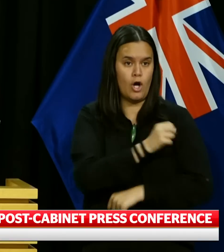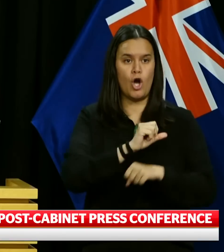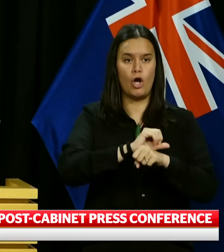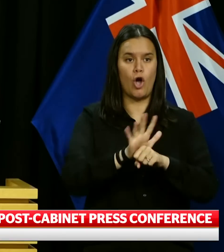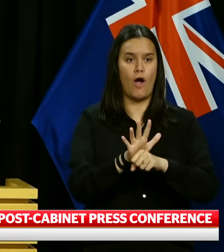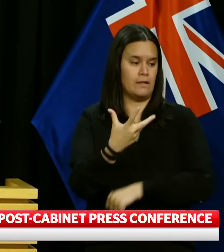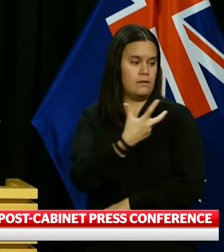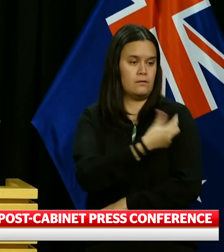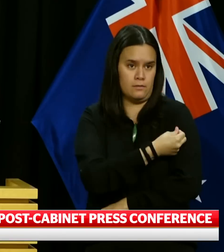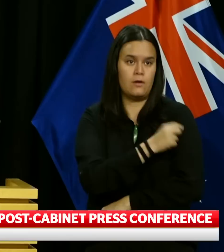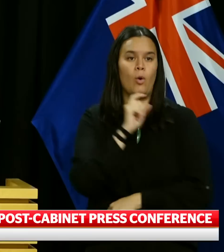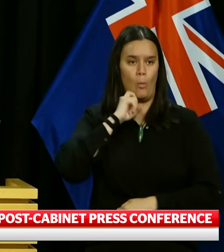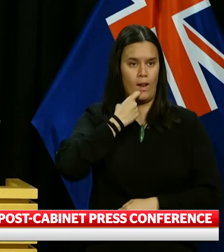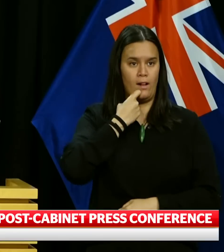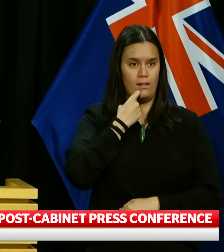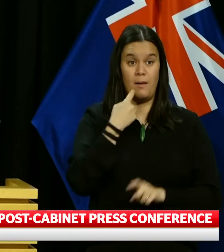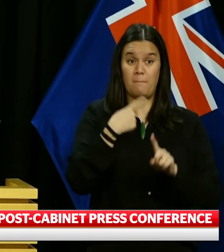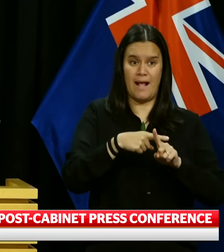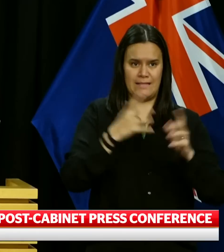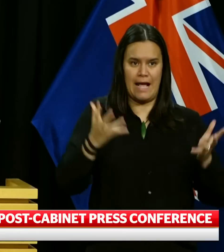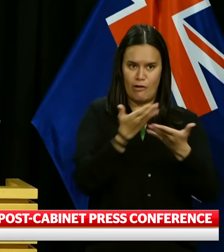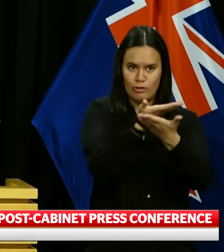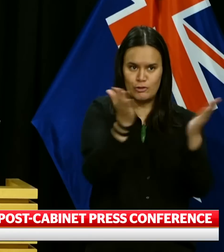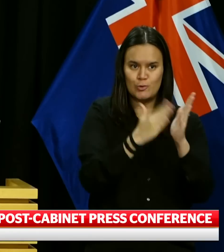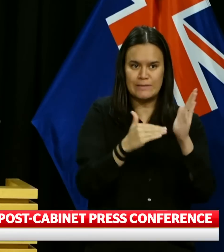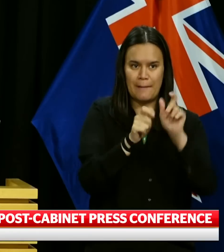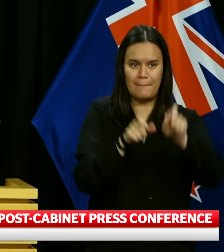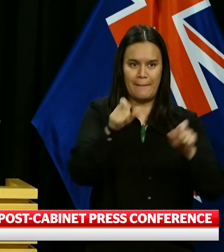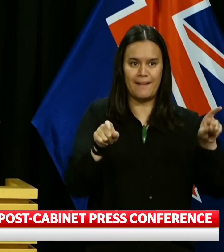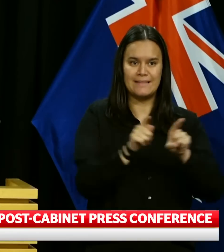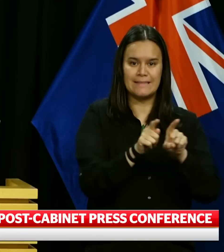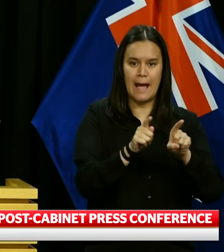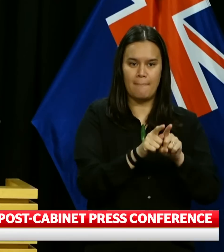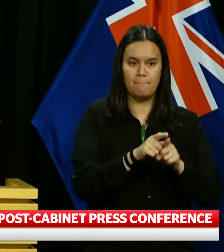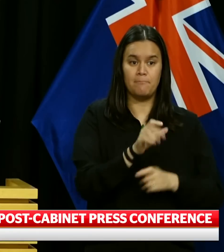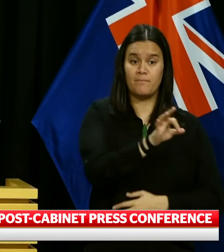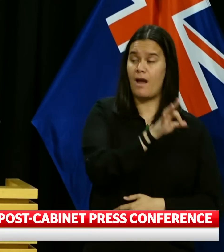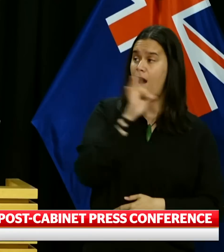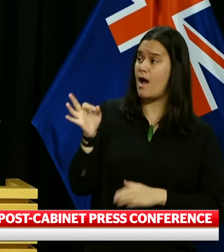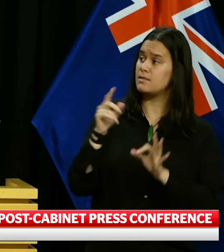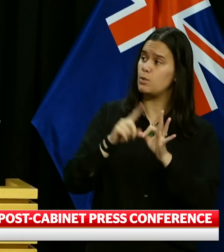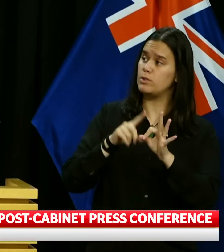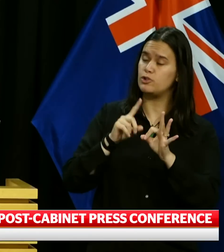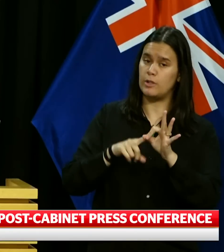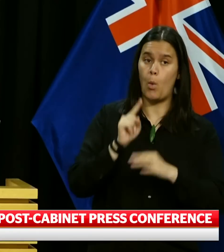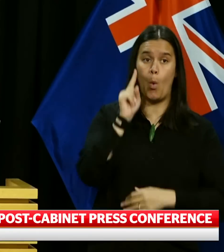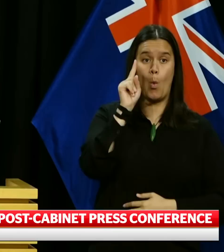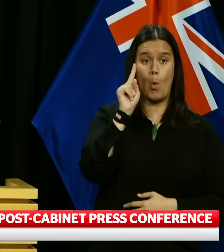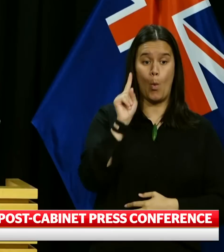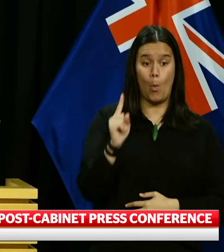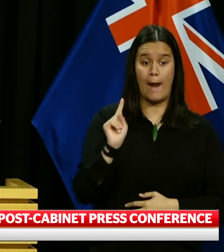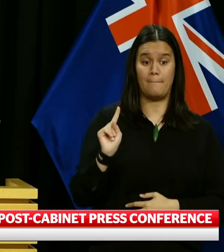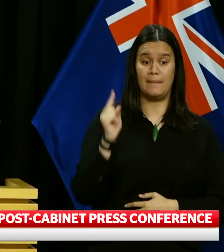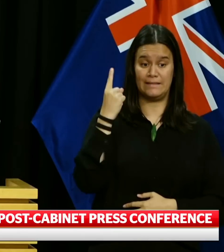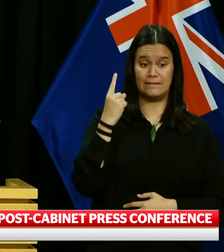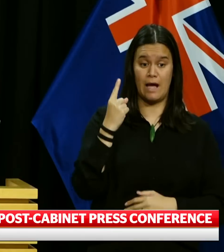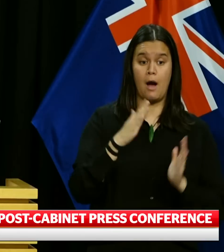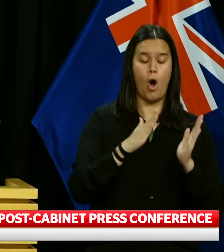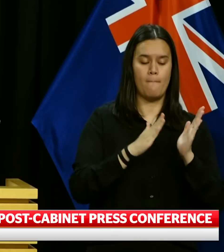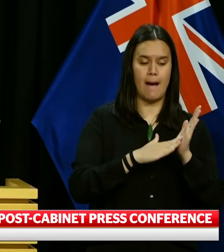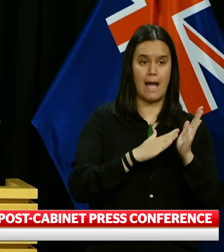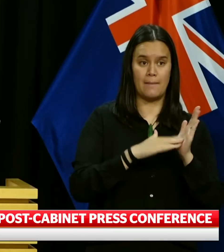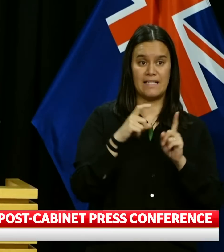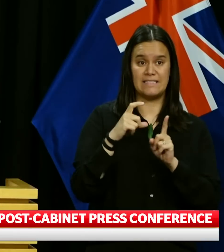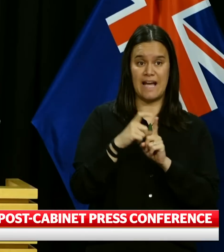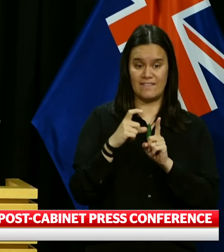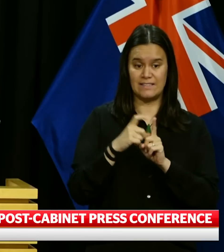vaccinations and encouraging New Zealanders to do the same. Davidson made some comments over the weekend saying, "I know who causes violence